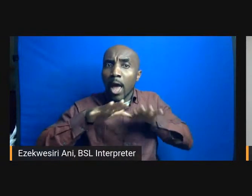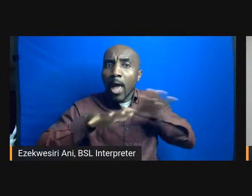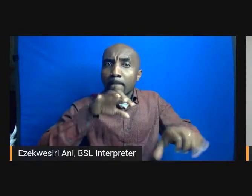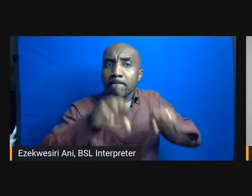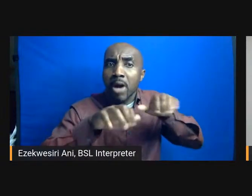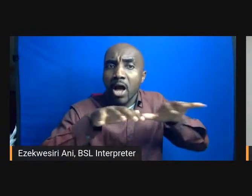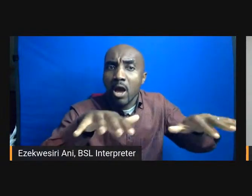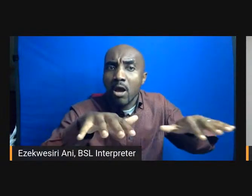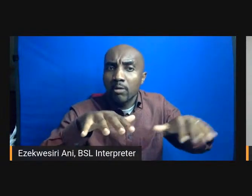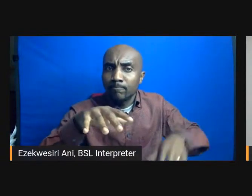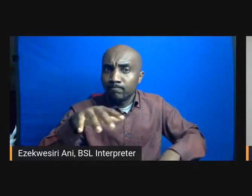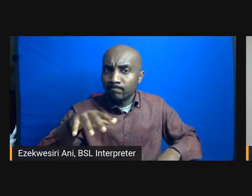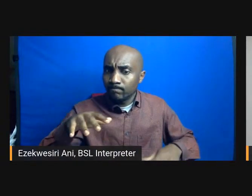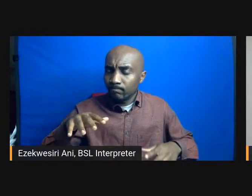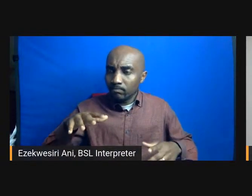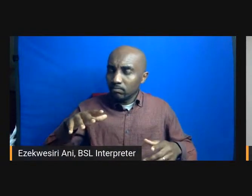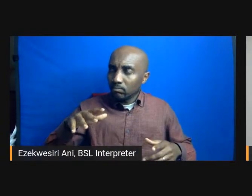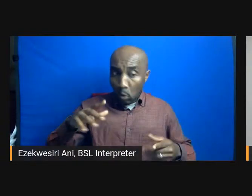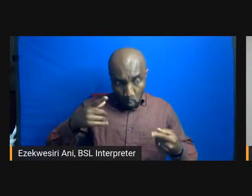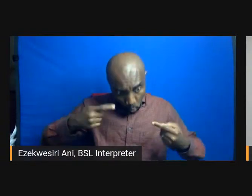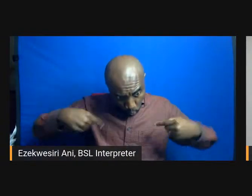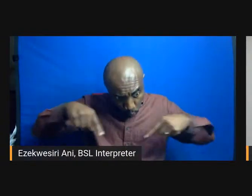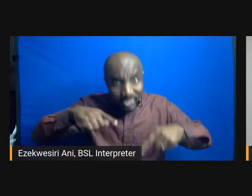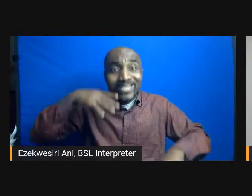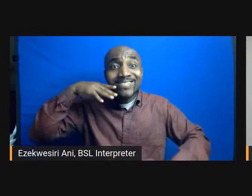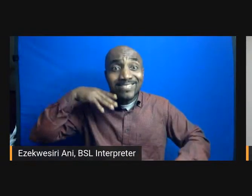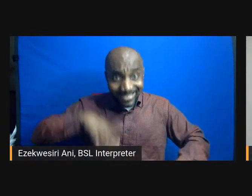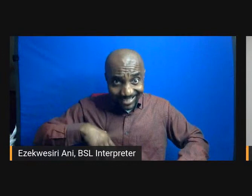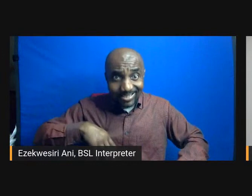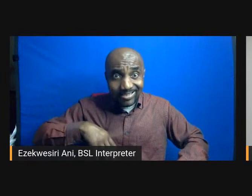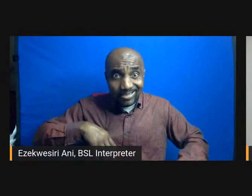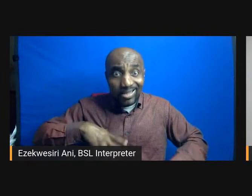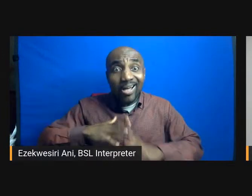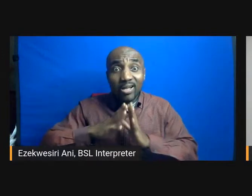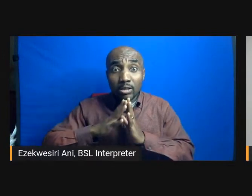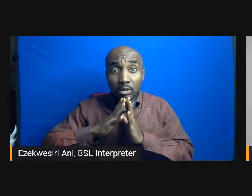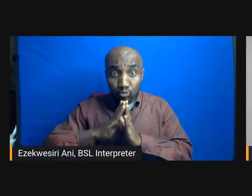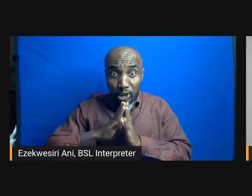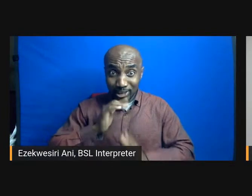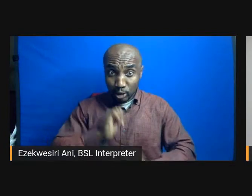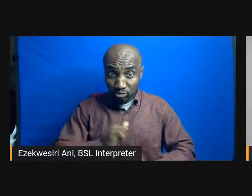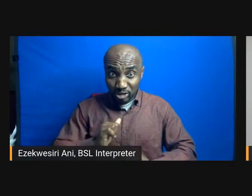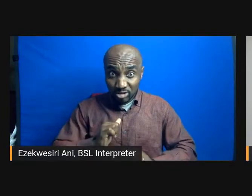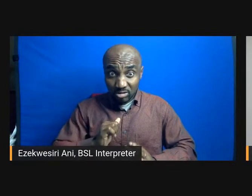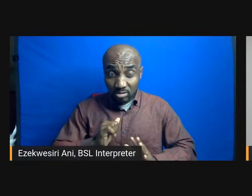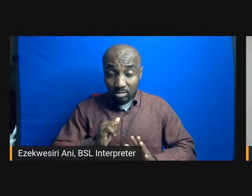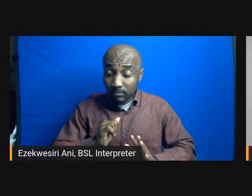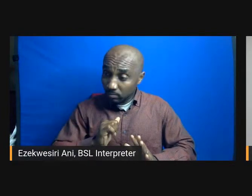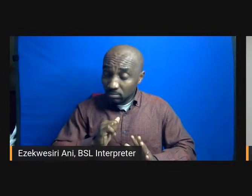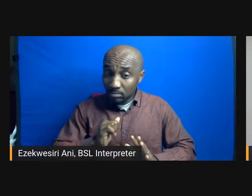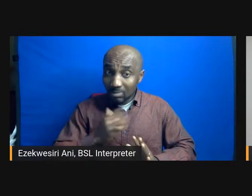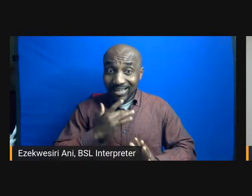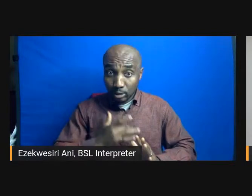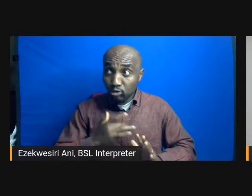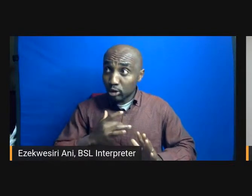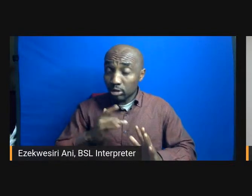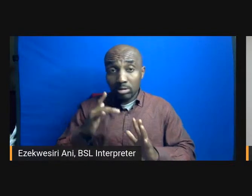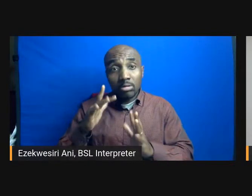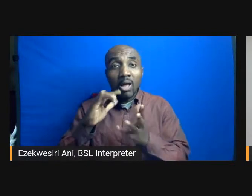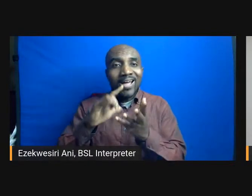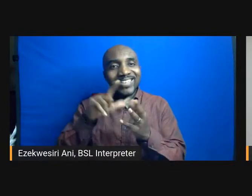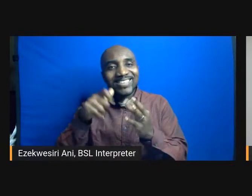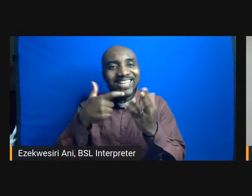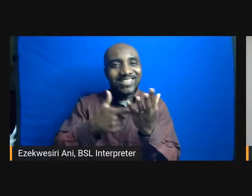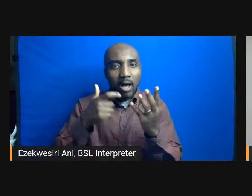is required of us is a need to call out and reject the gospel of Caesar, parading as the gospel of